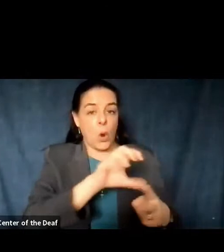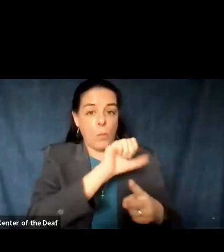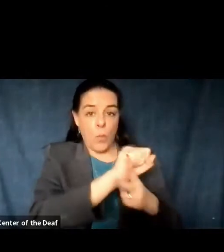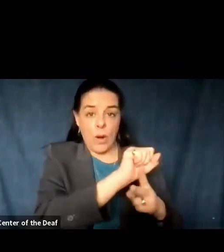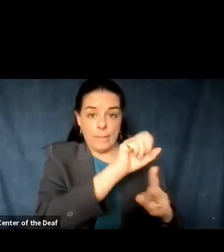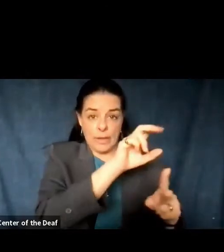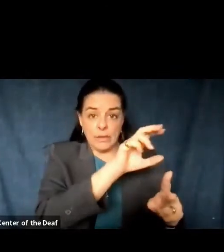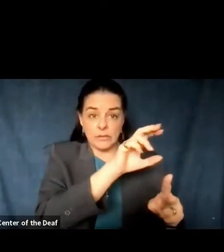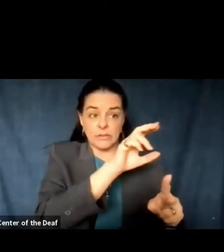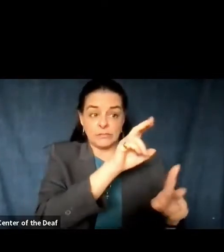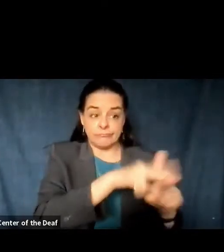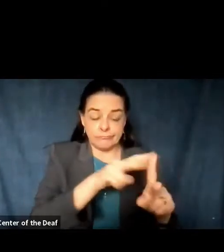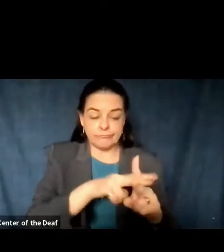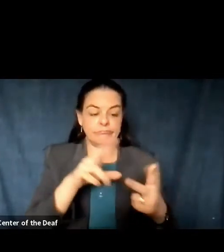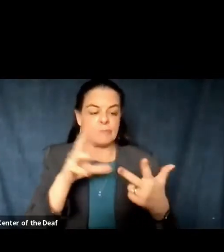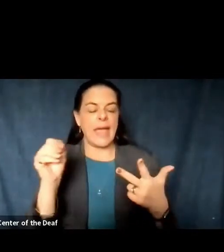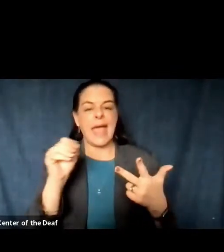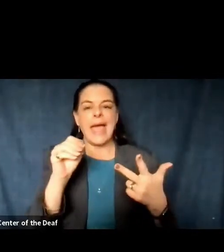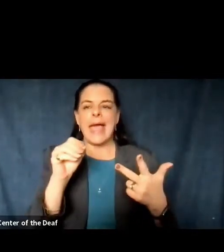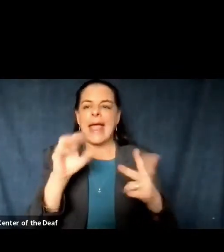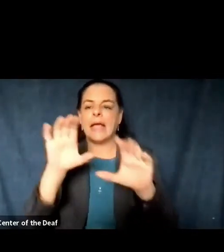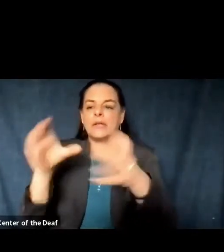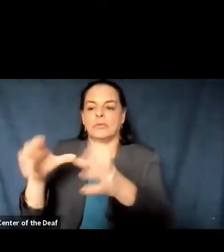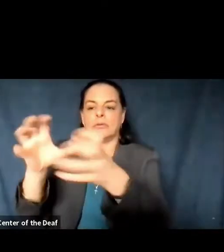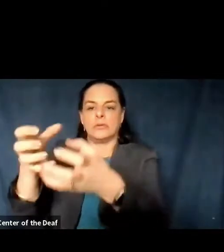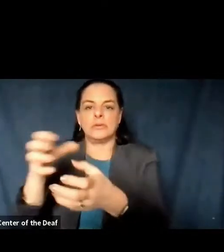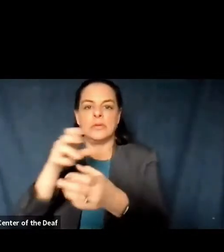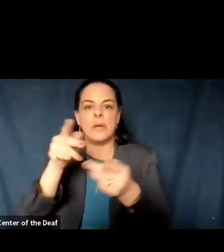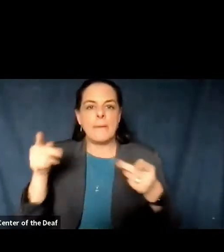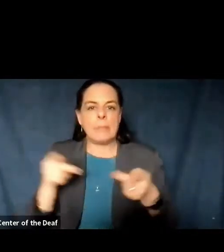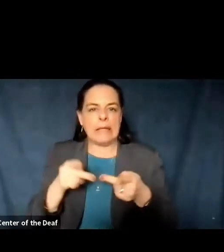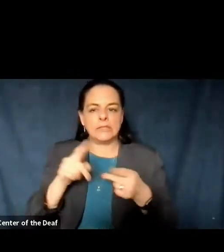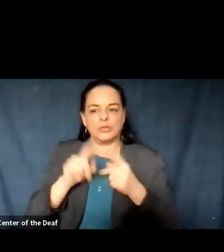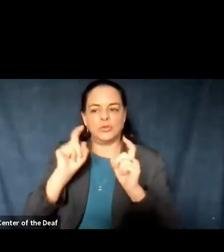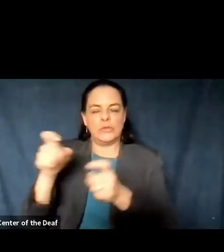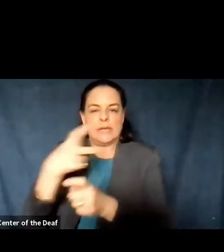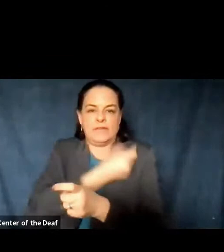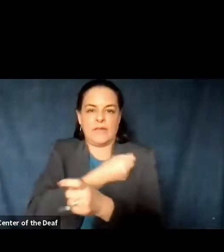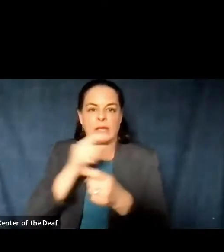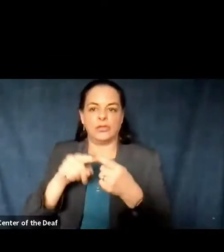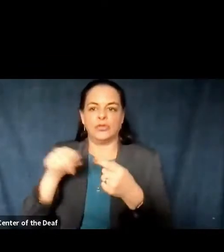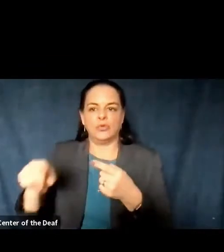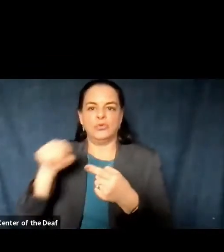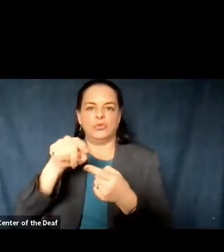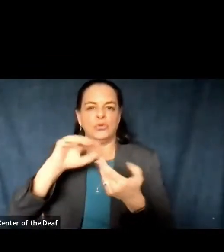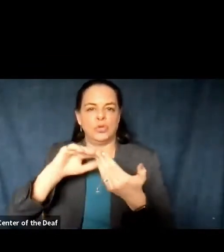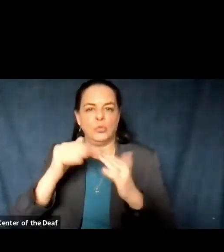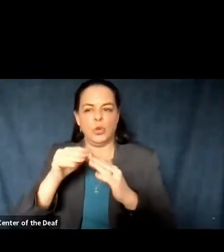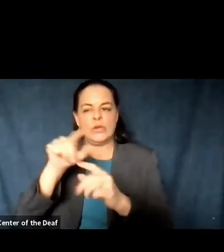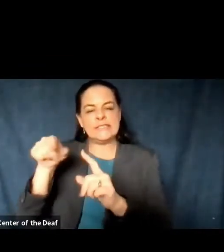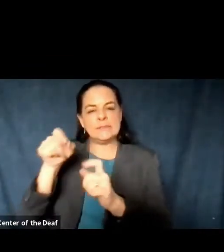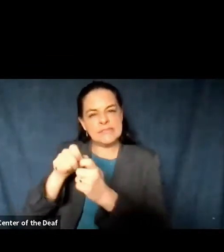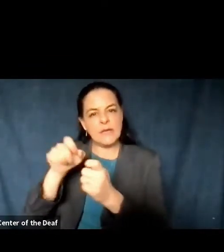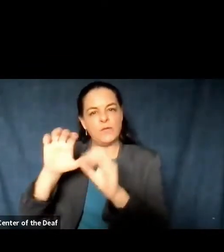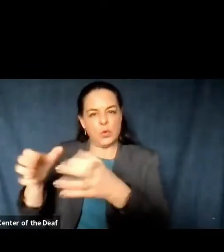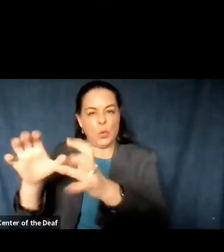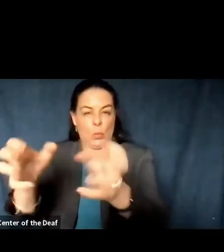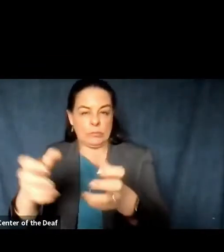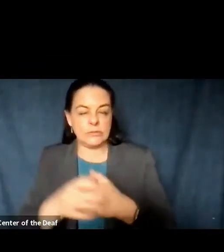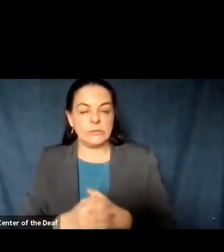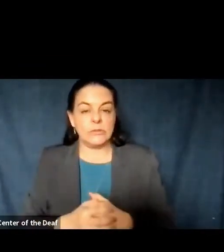multiple closed points of dispensing sites or pods to provide vaccinations to our community. As we have said